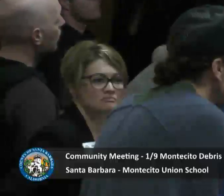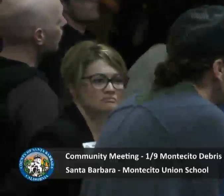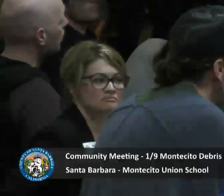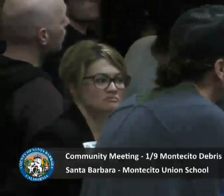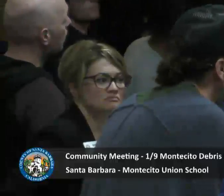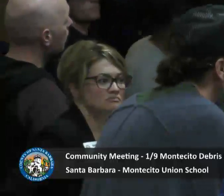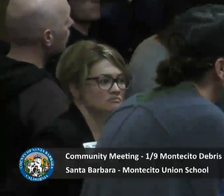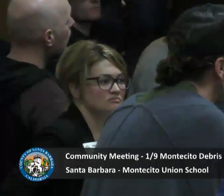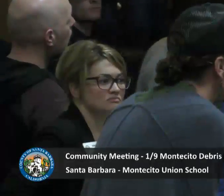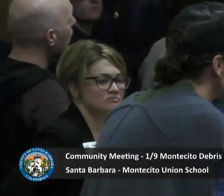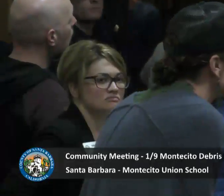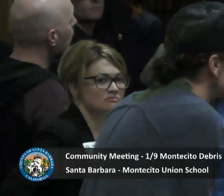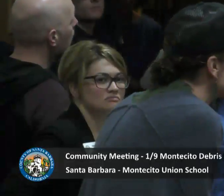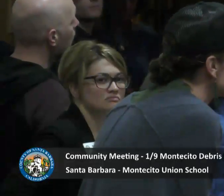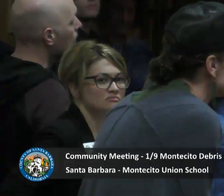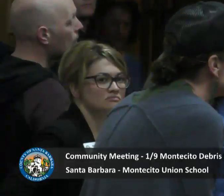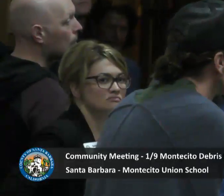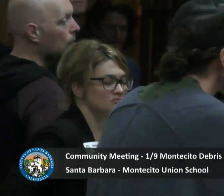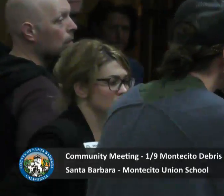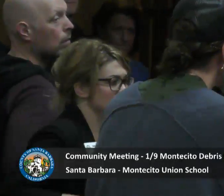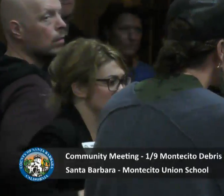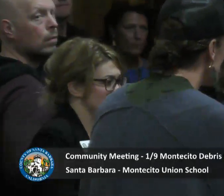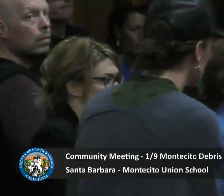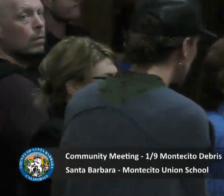for all the notifications and information.